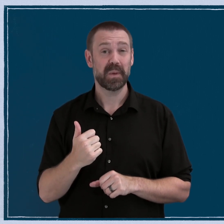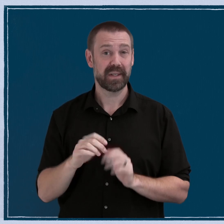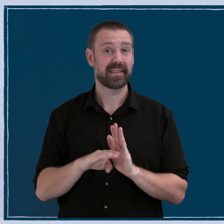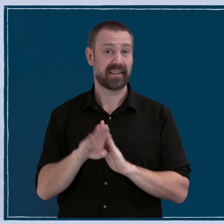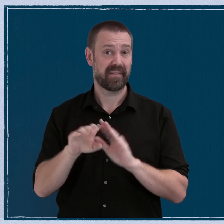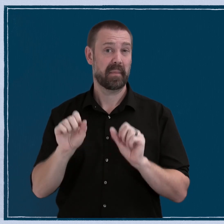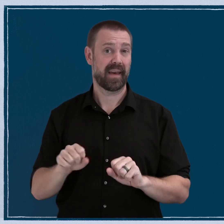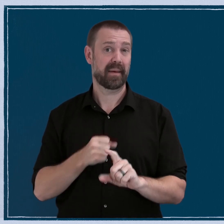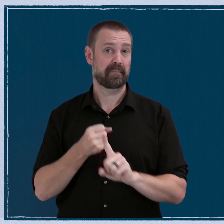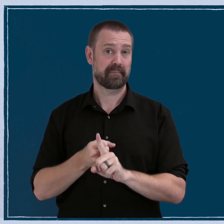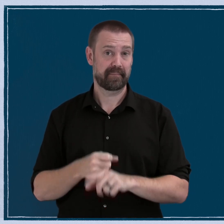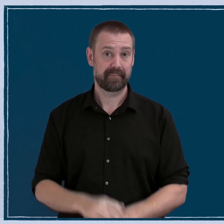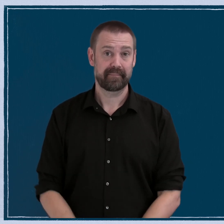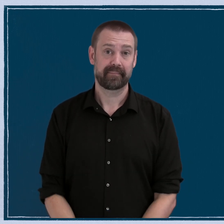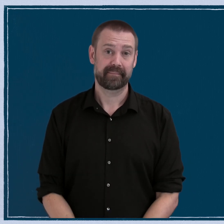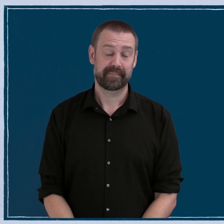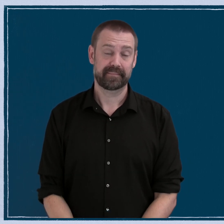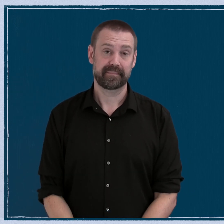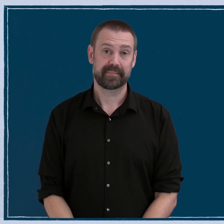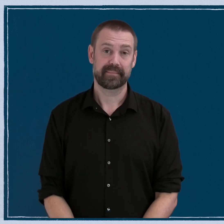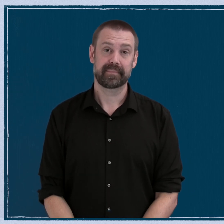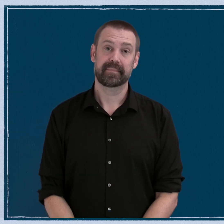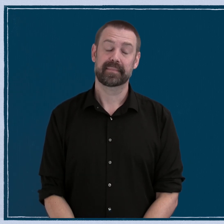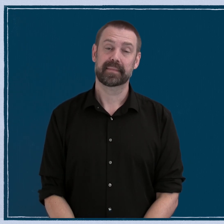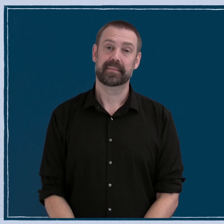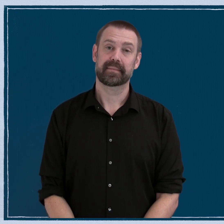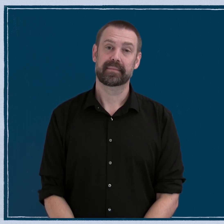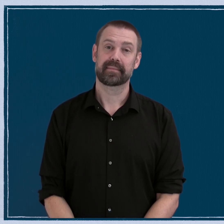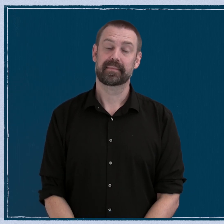have a real impact on development.